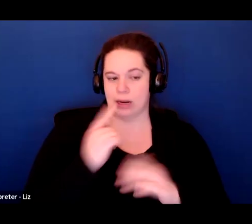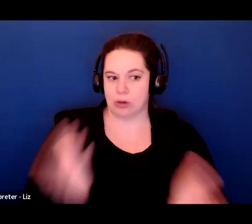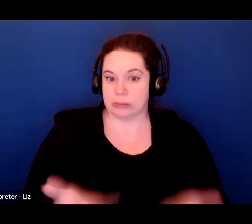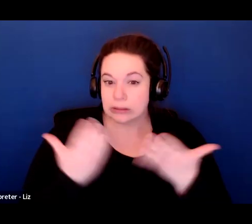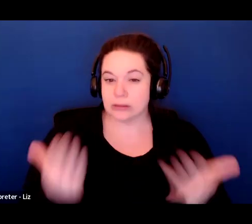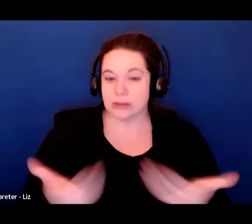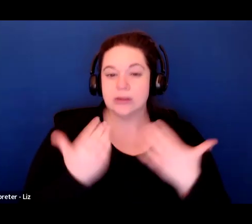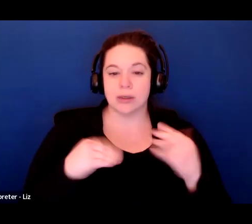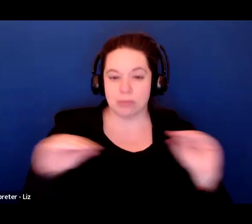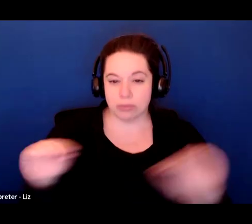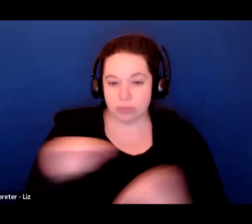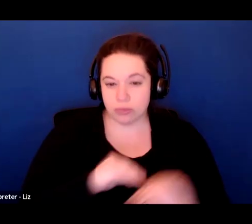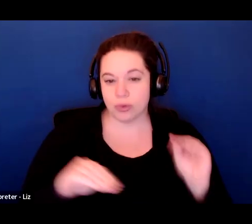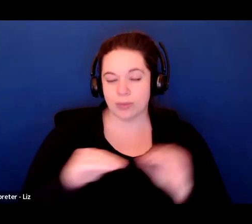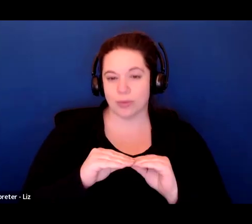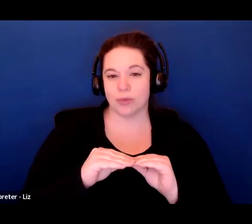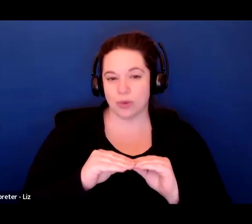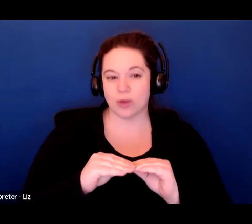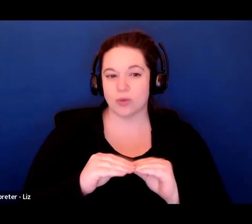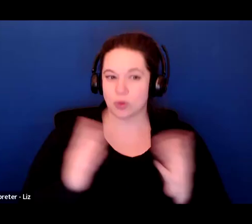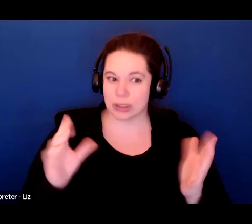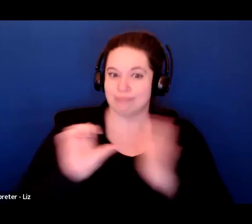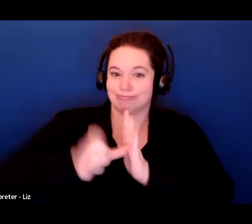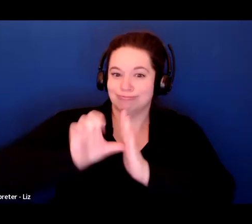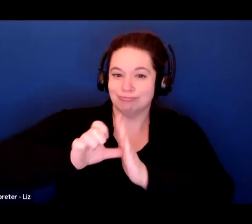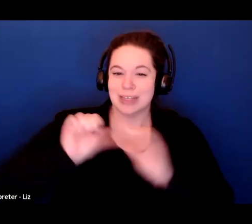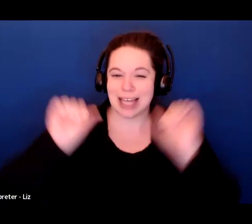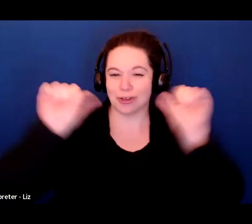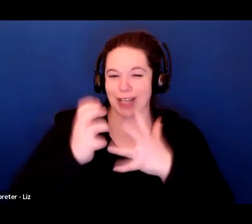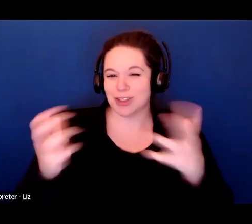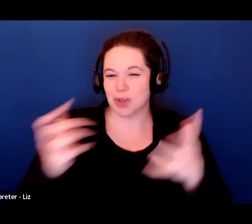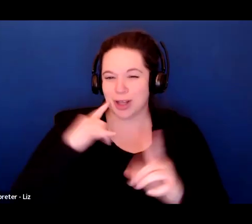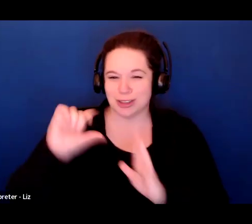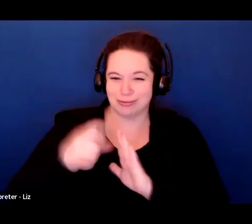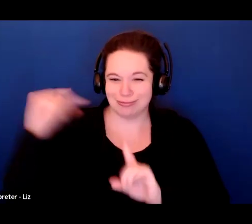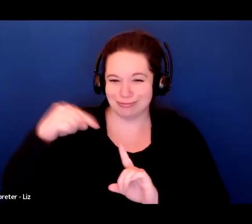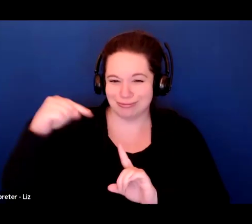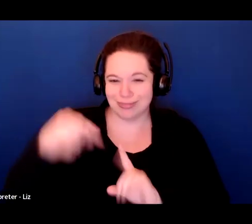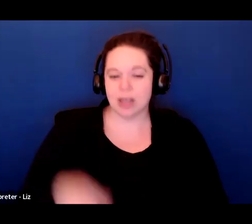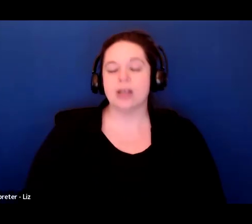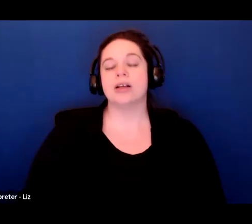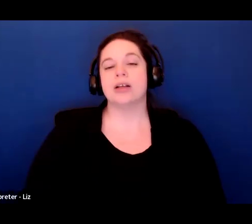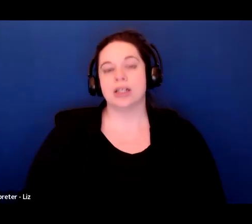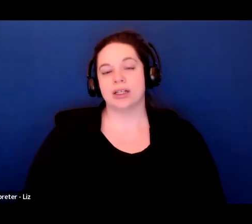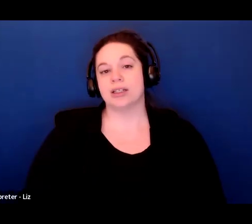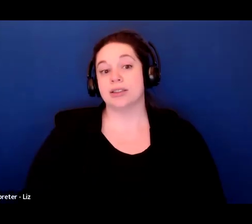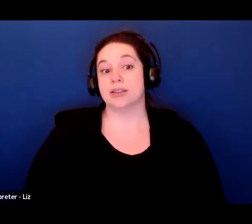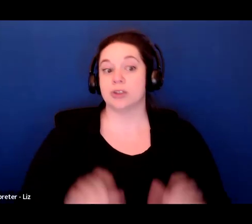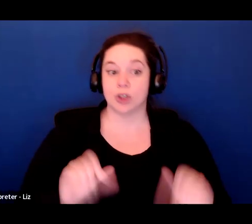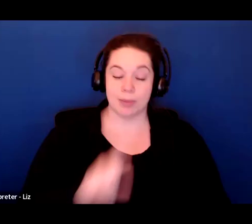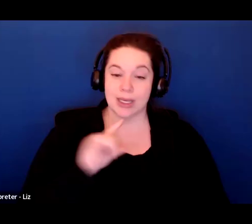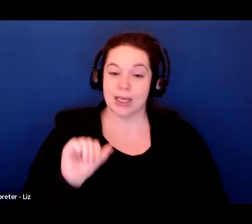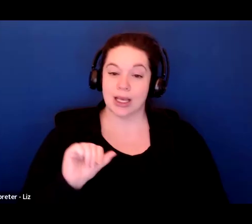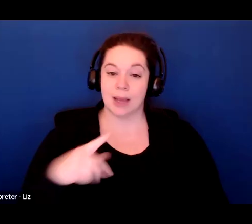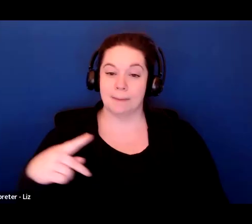moving, which is why we hype the exercise so much. Um, could be appendicitis.